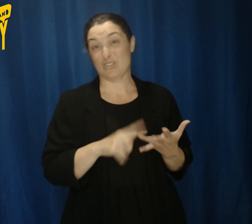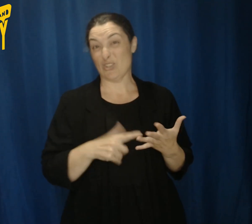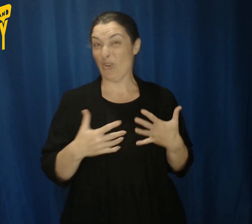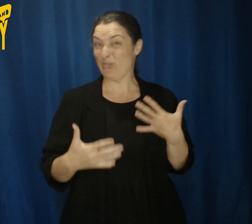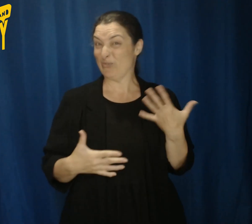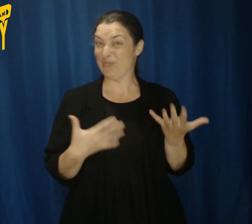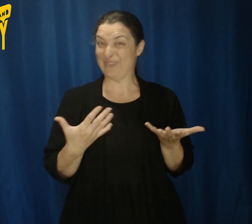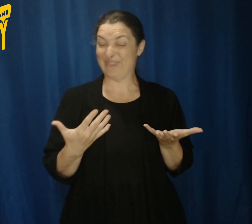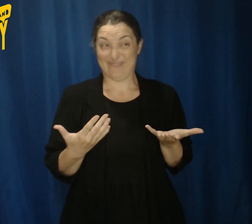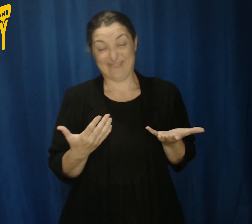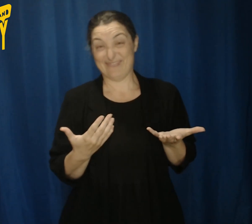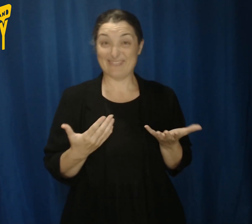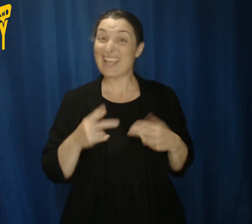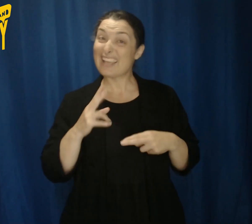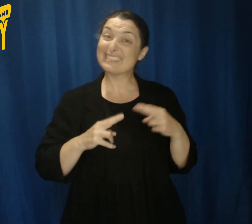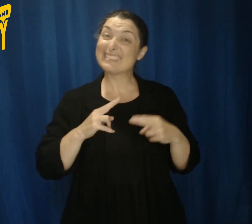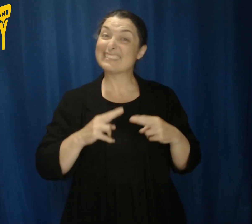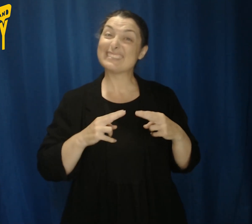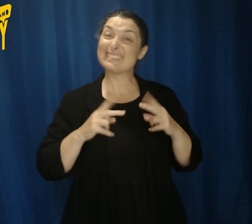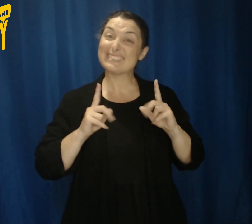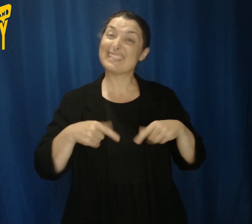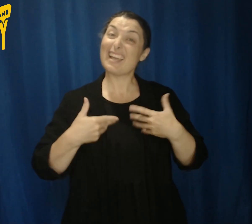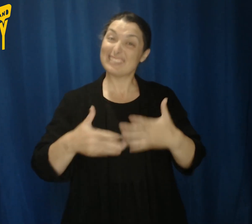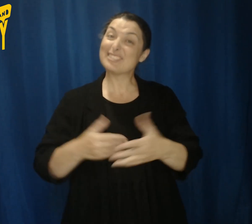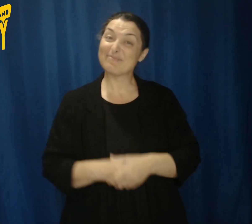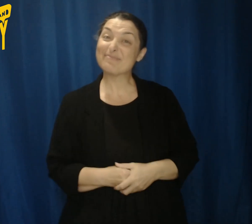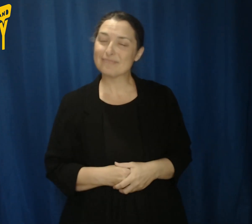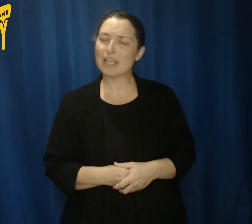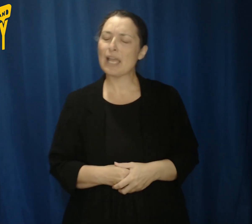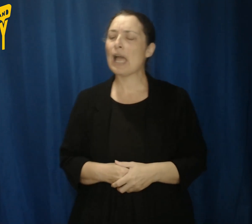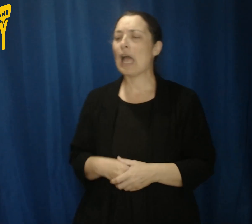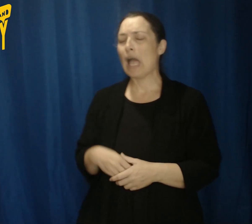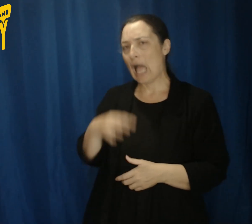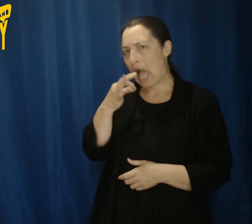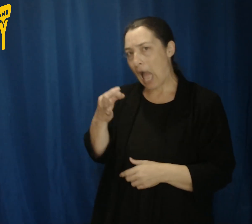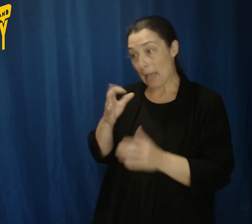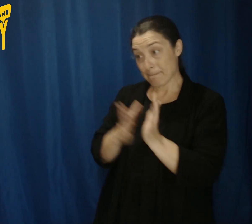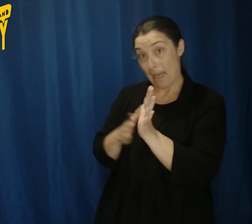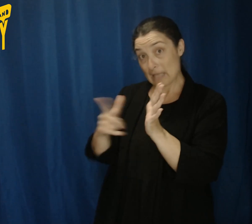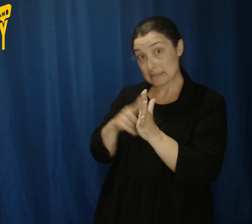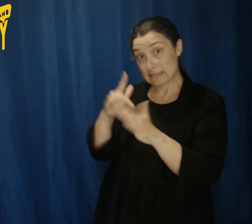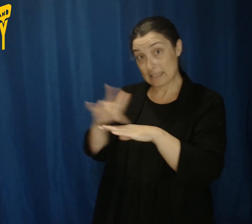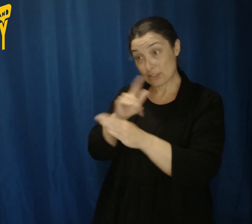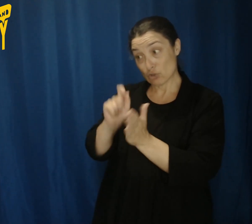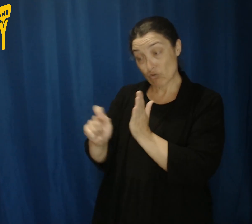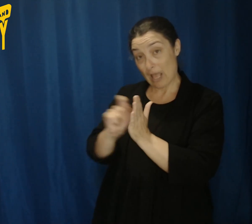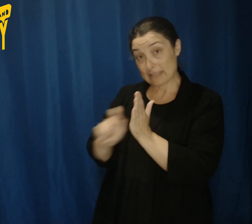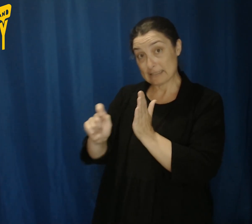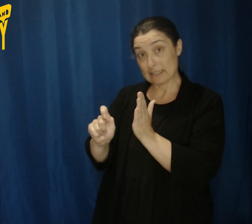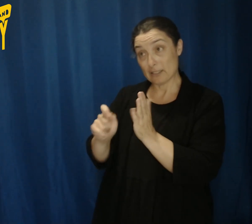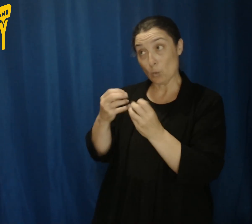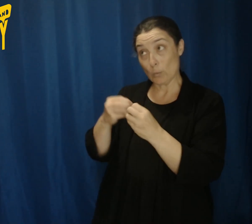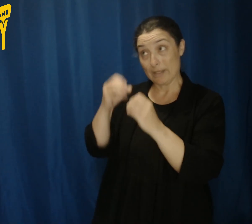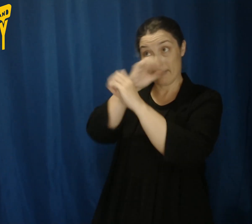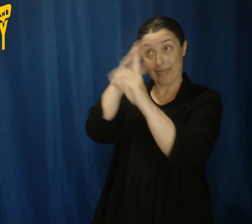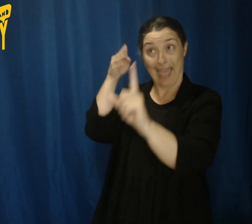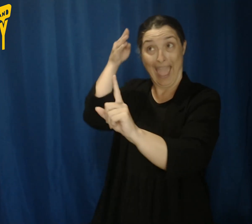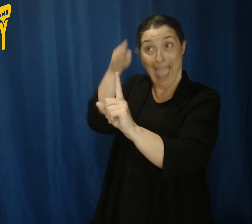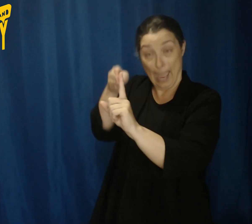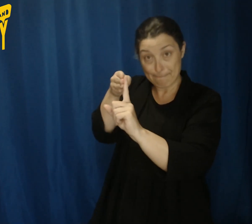that's how it all developed. Yeah. Did you do your Masters of Theatre Writing specifically with the idea of wanting to develop